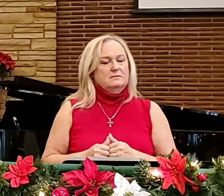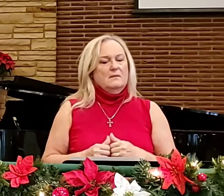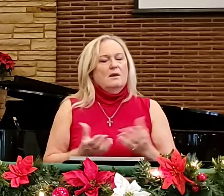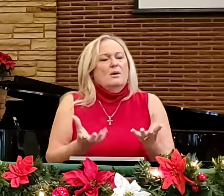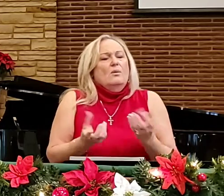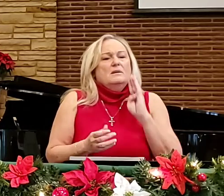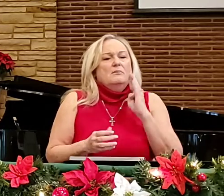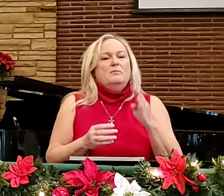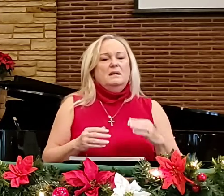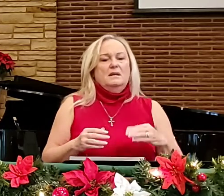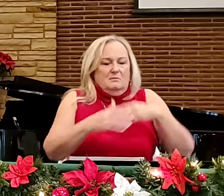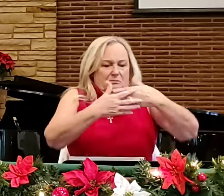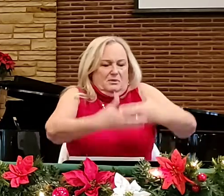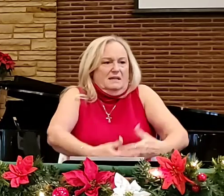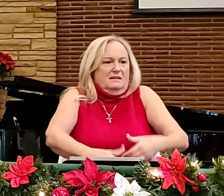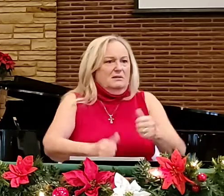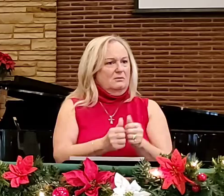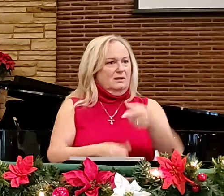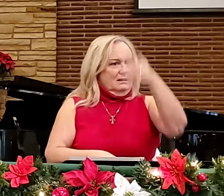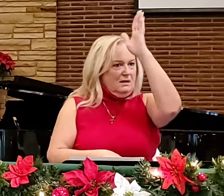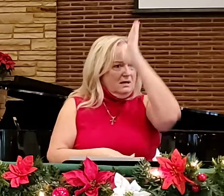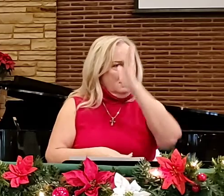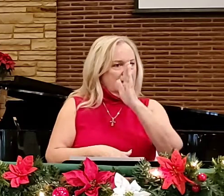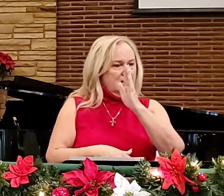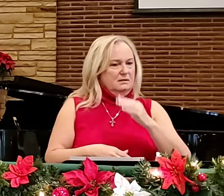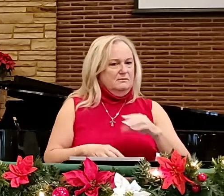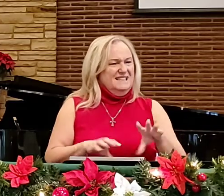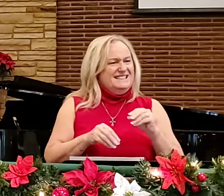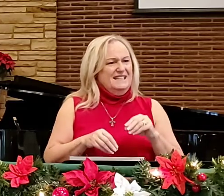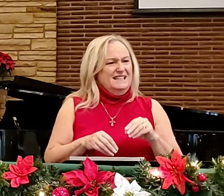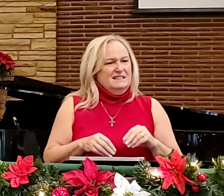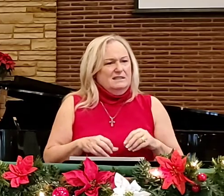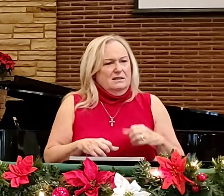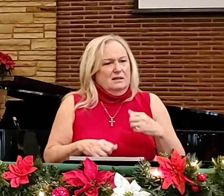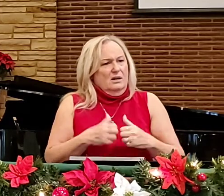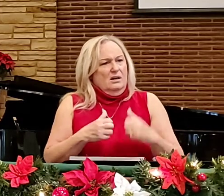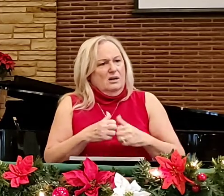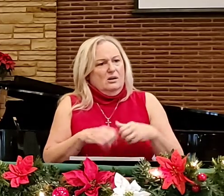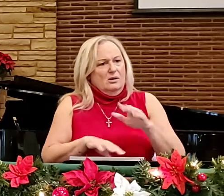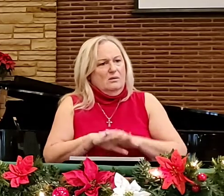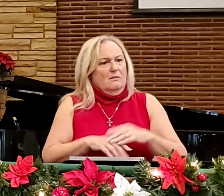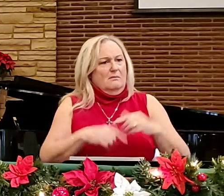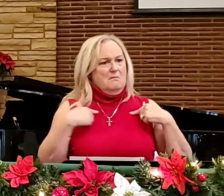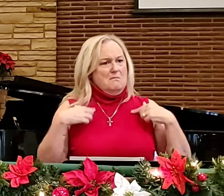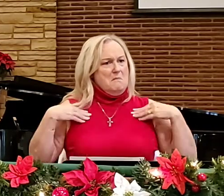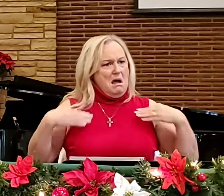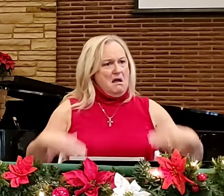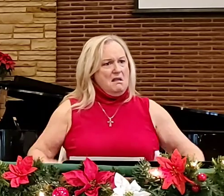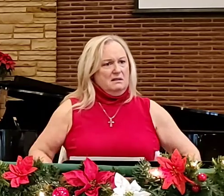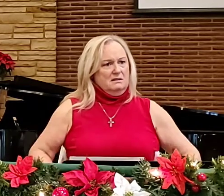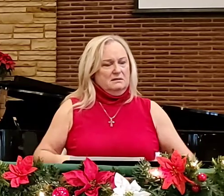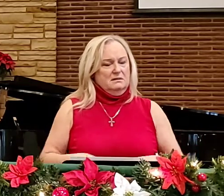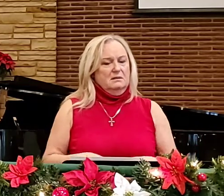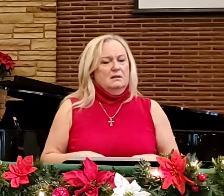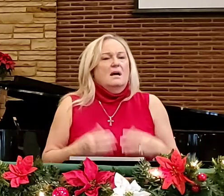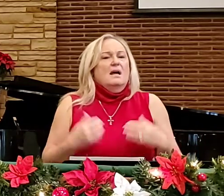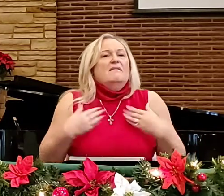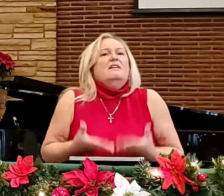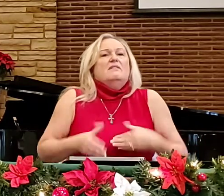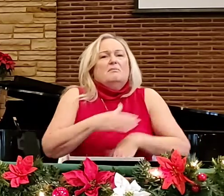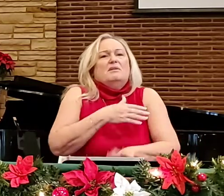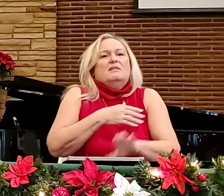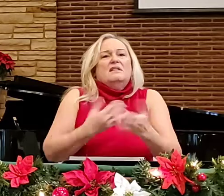I want to be pregnant with God, but it takes such a toll on the body. I have given